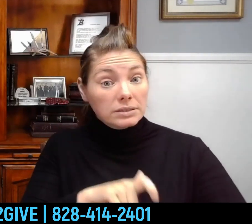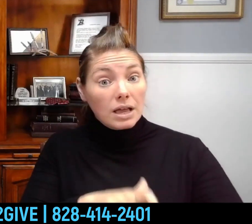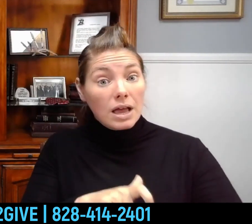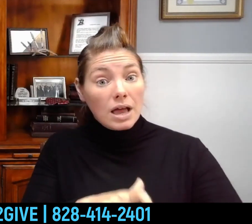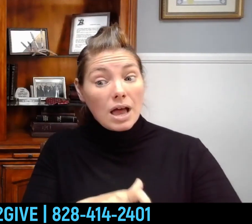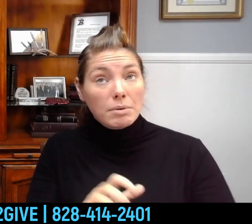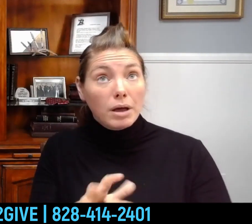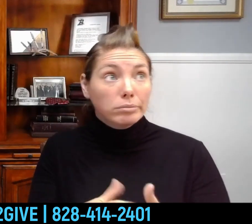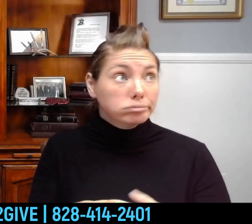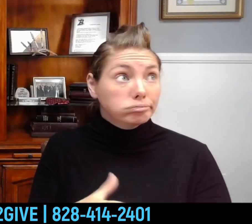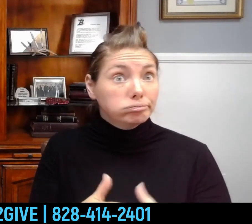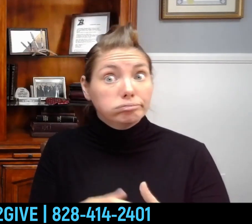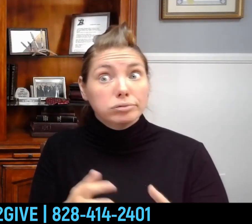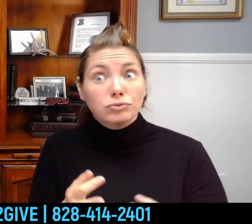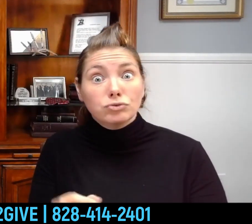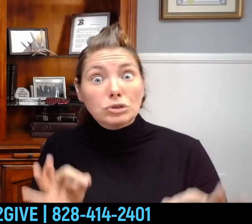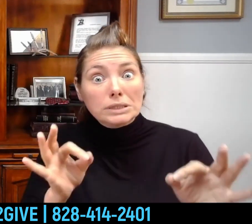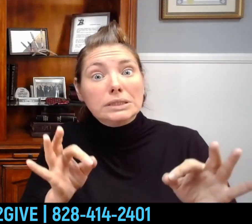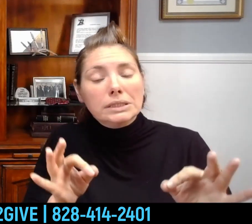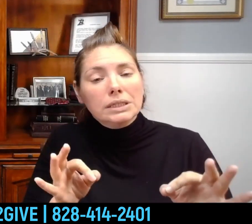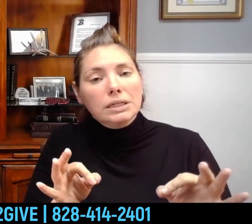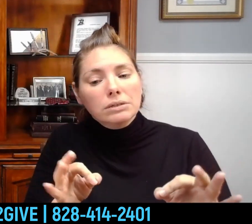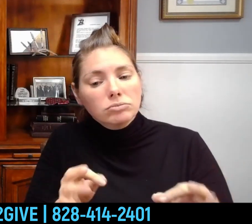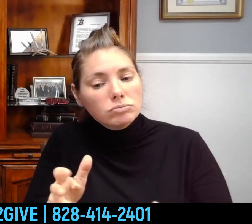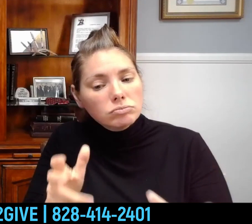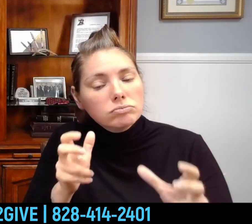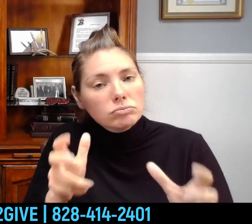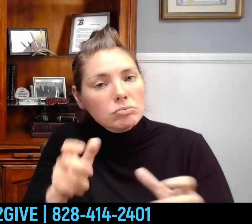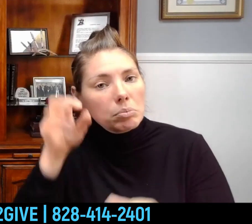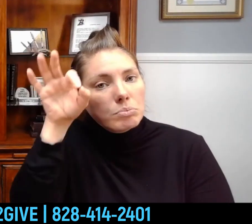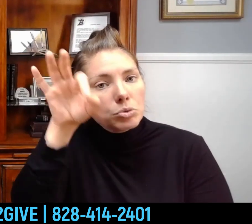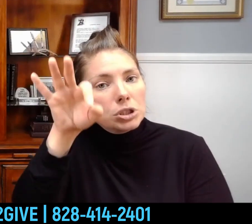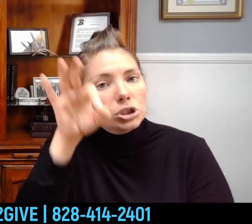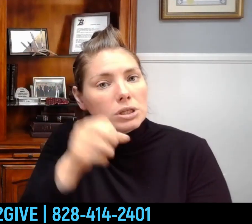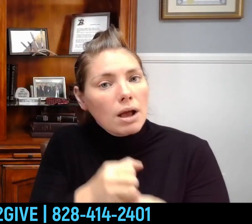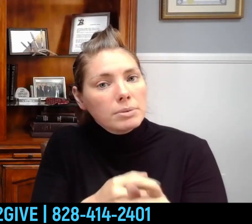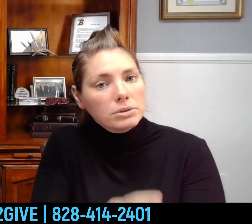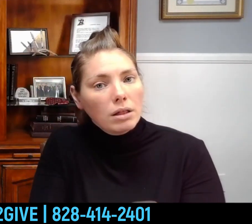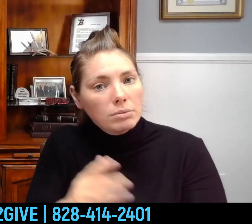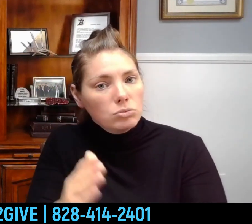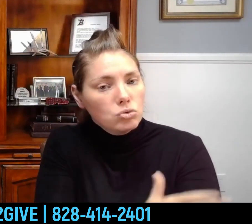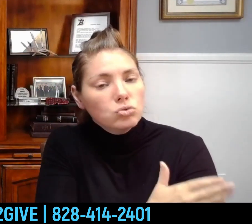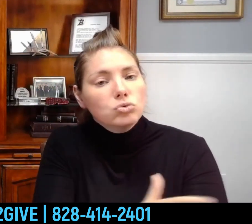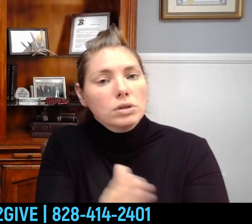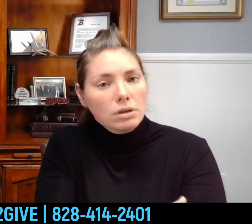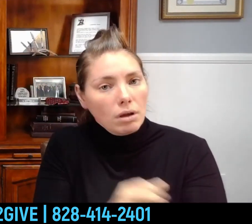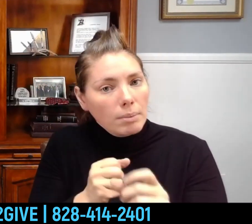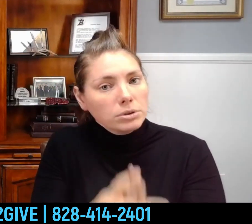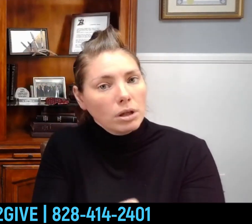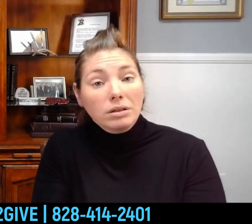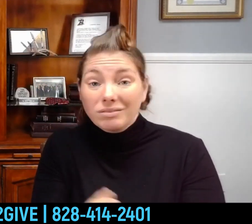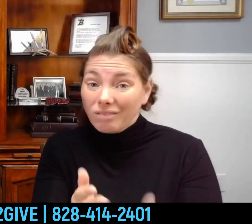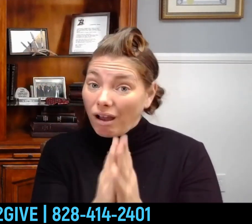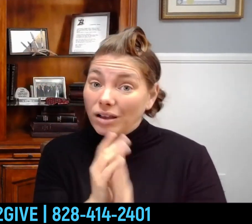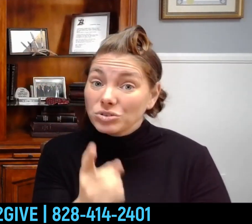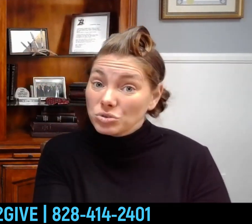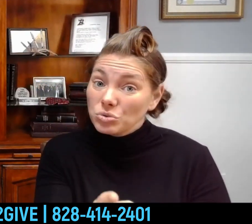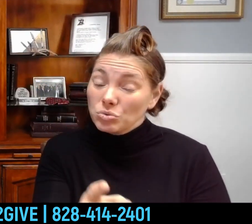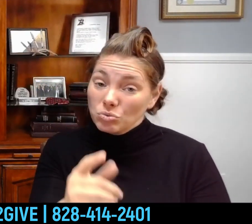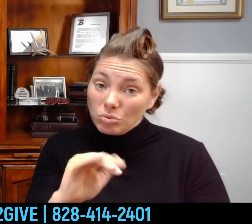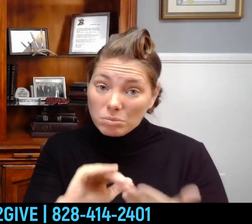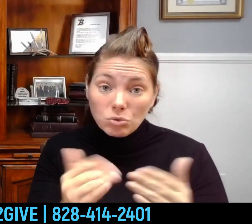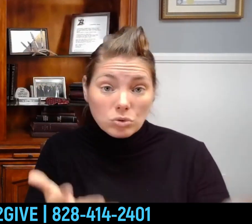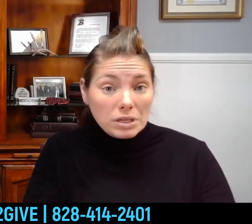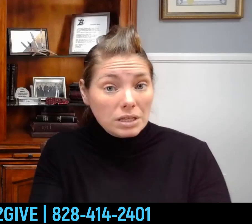with some apostolic preaching. Maybe you need to fill that time up with some apostolic music. I implore you today, apostolic